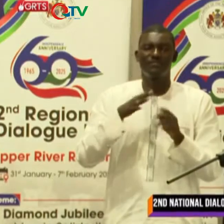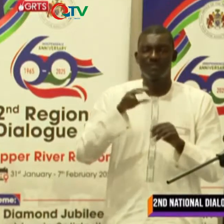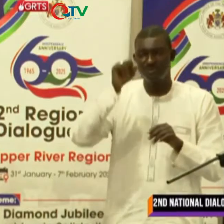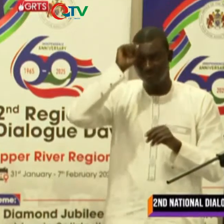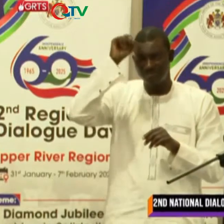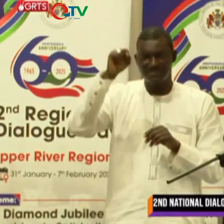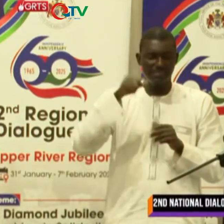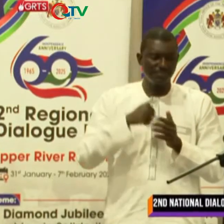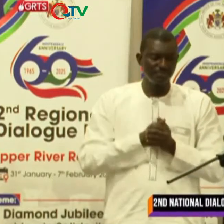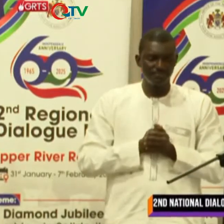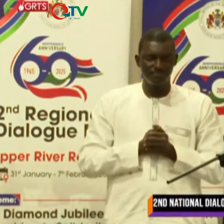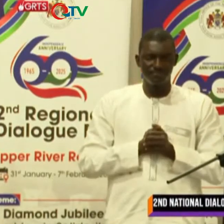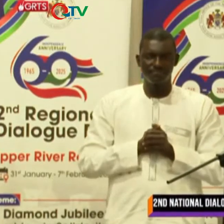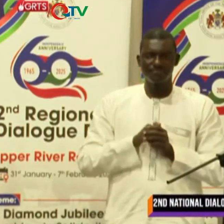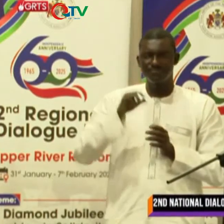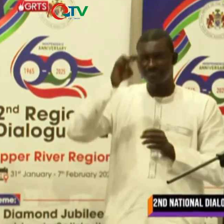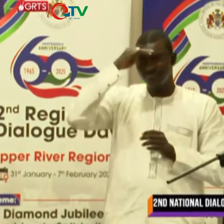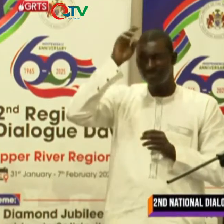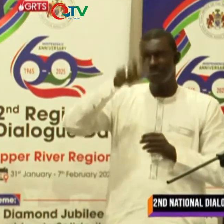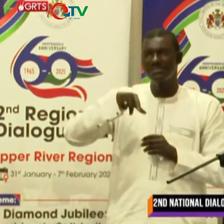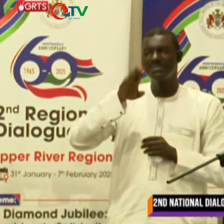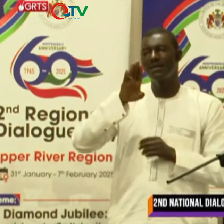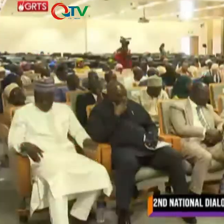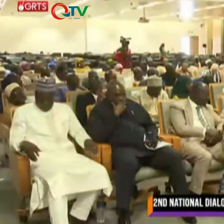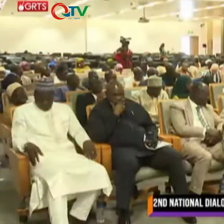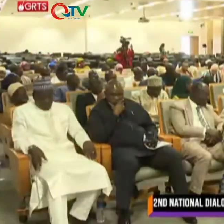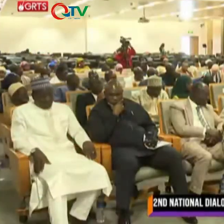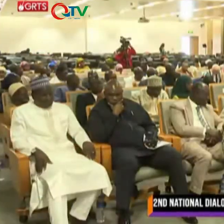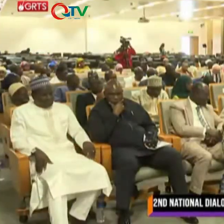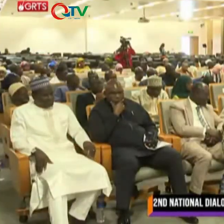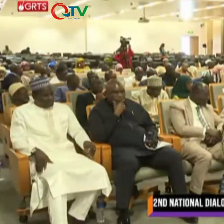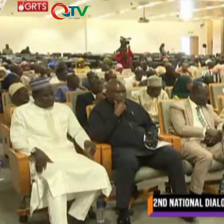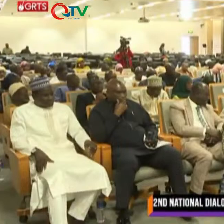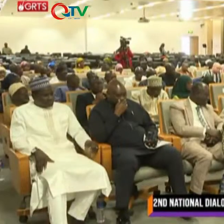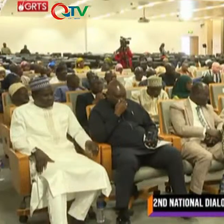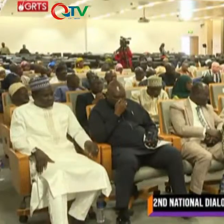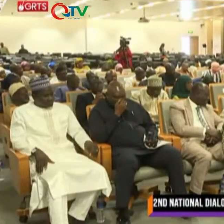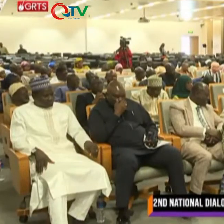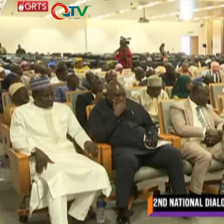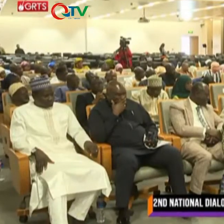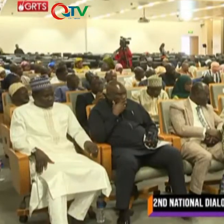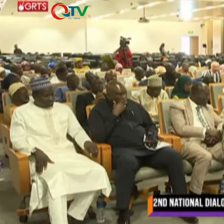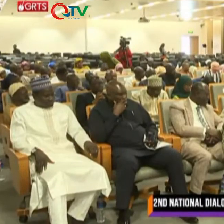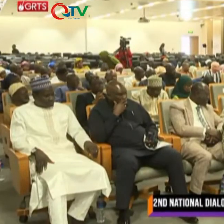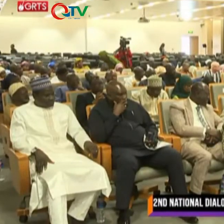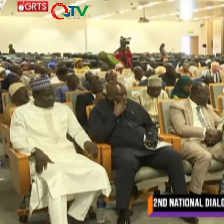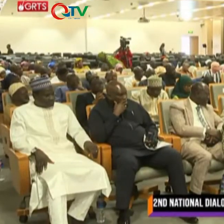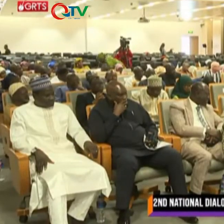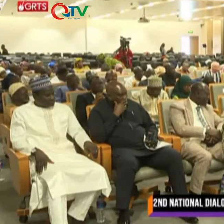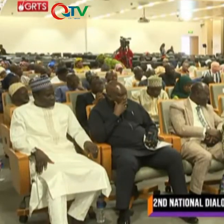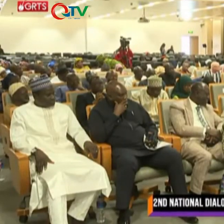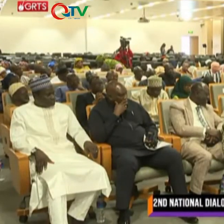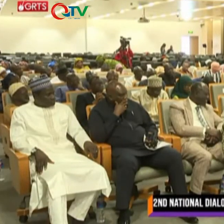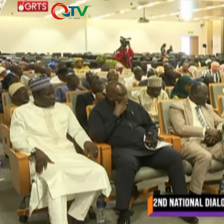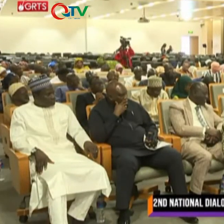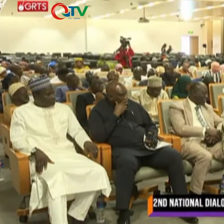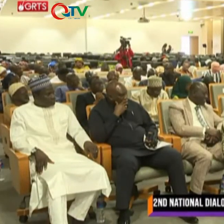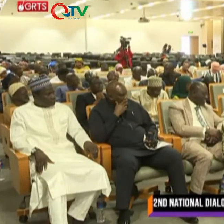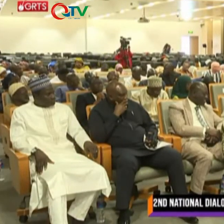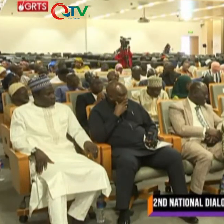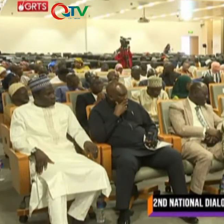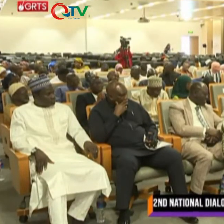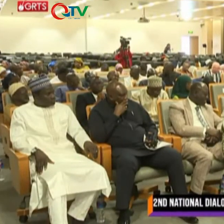President, Minister Boy, Chief of Staff, Minister of Presidential Affairs, Cabinet Ministers, regional